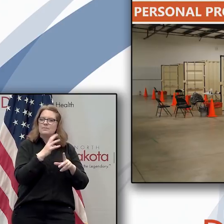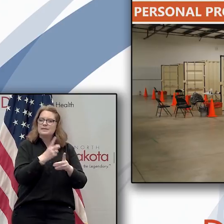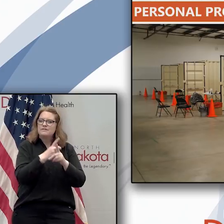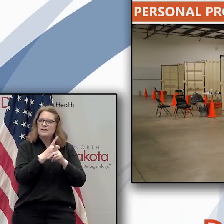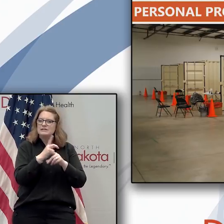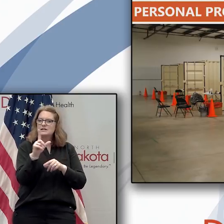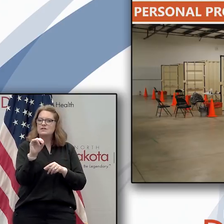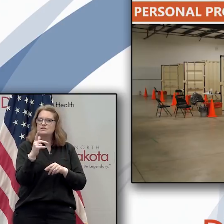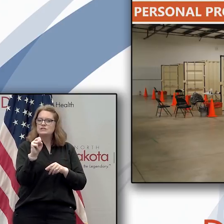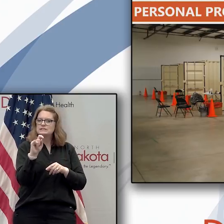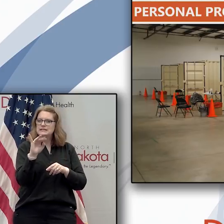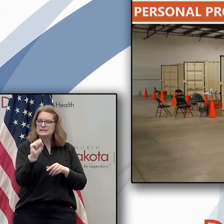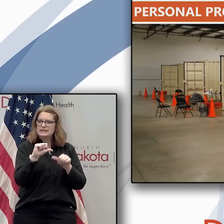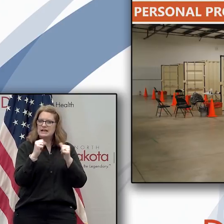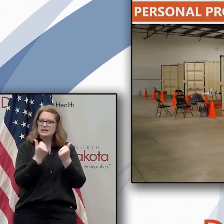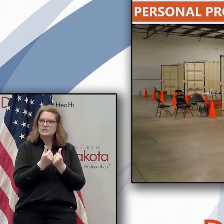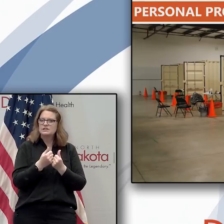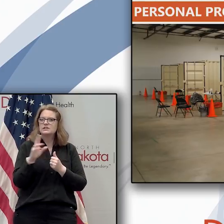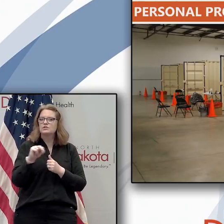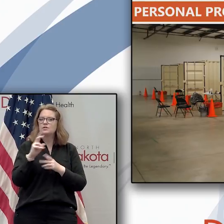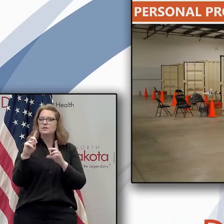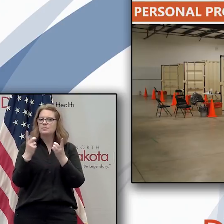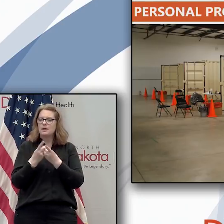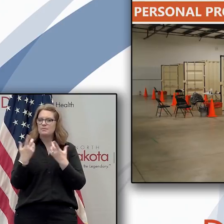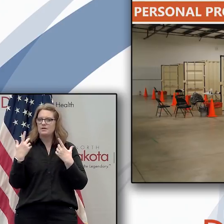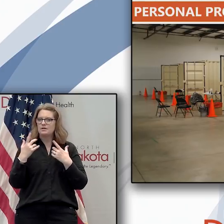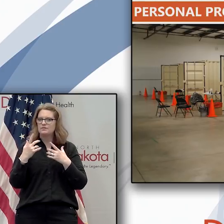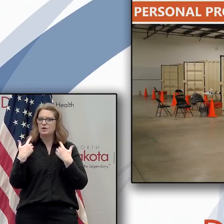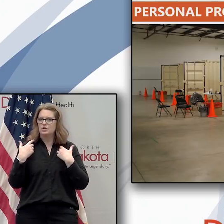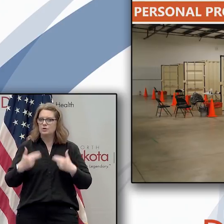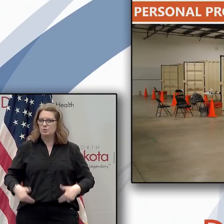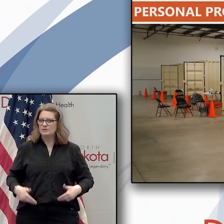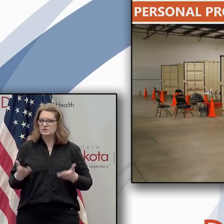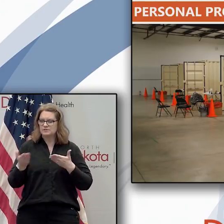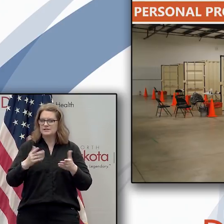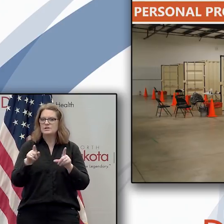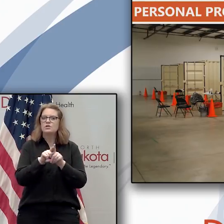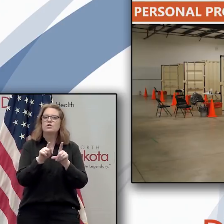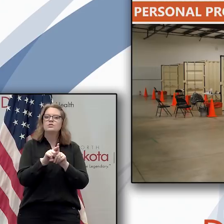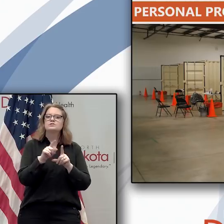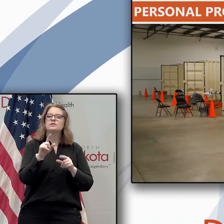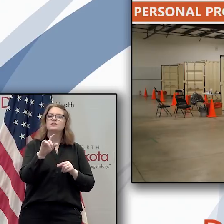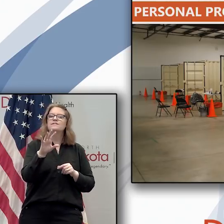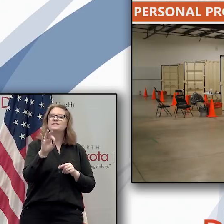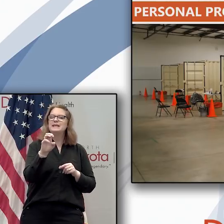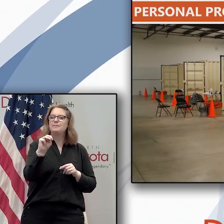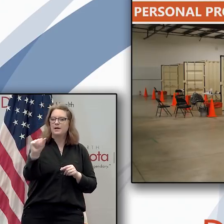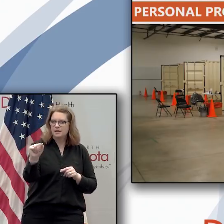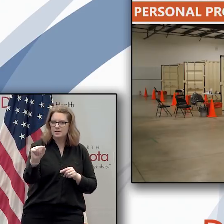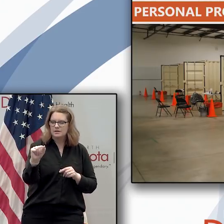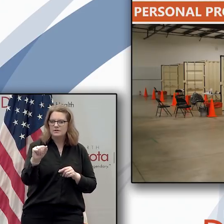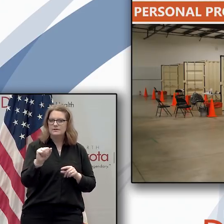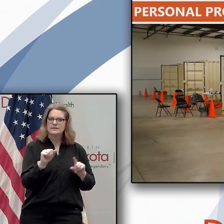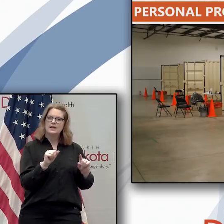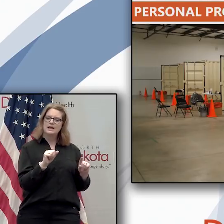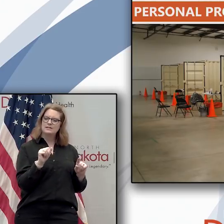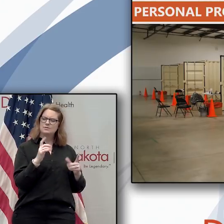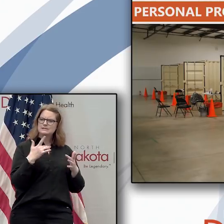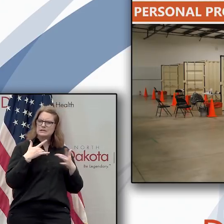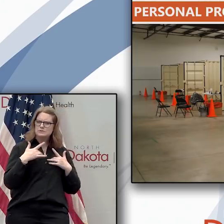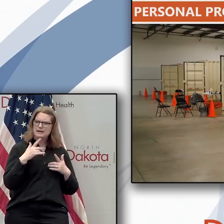Logistics Agency, U.S. Department of Health and Human Services, and FEMA. And again, there was concern about N95